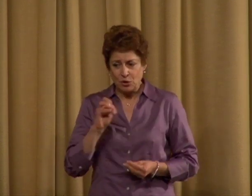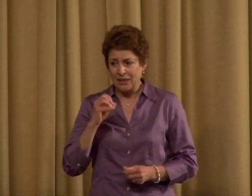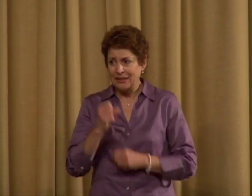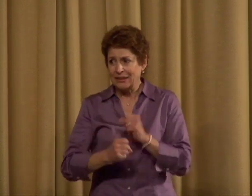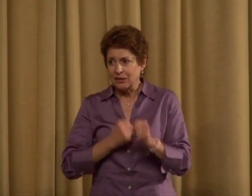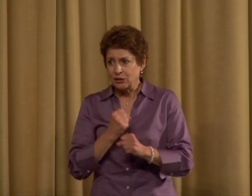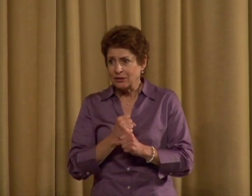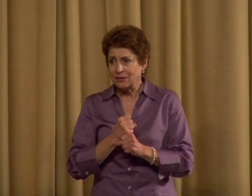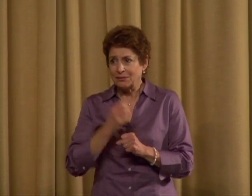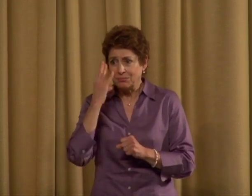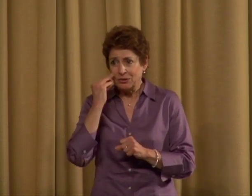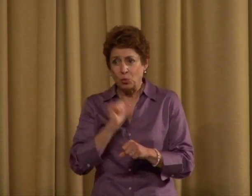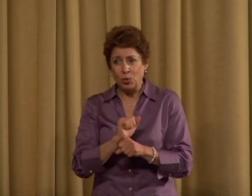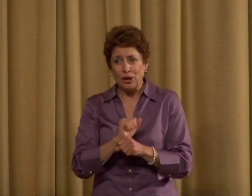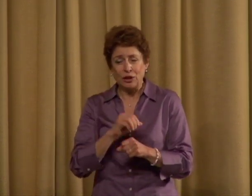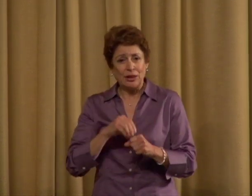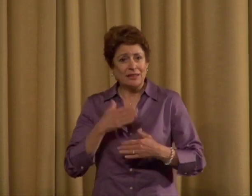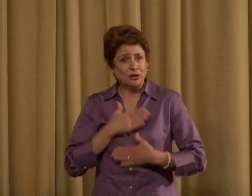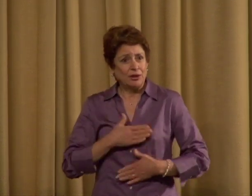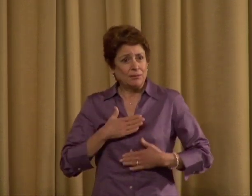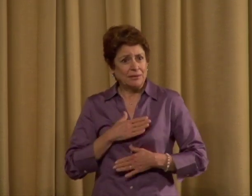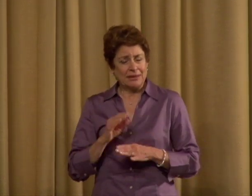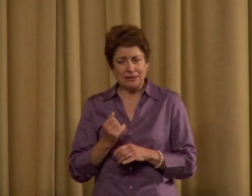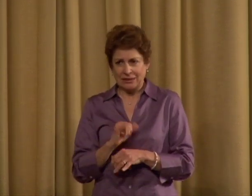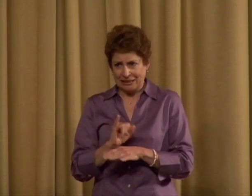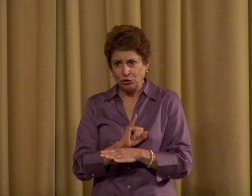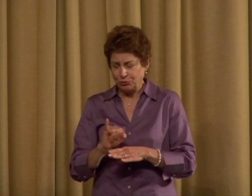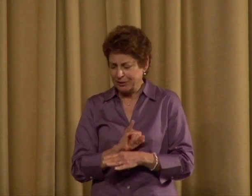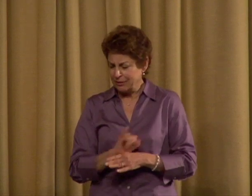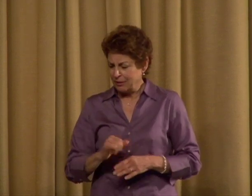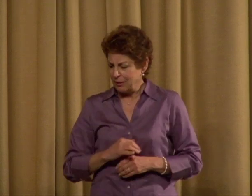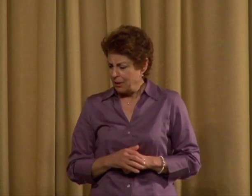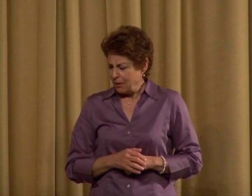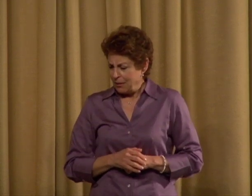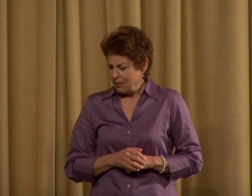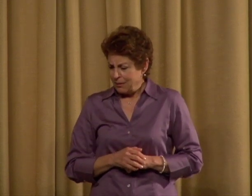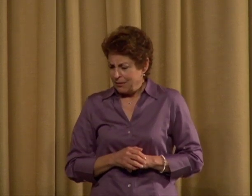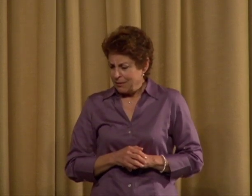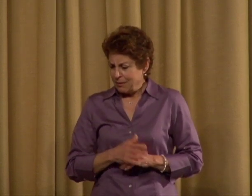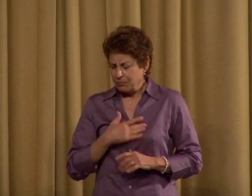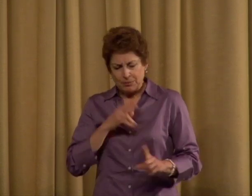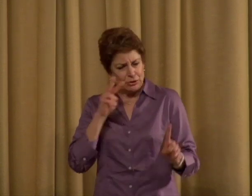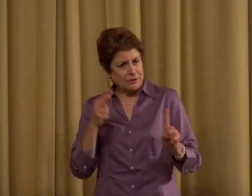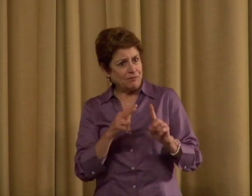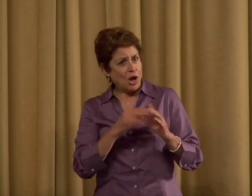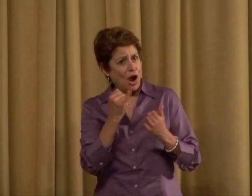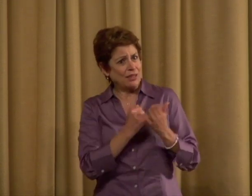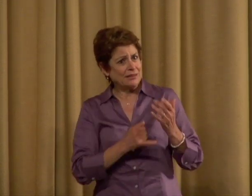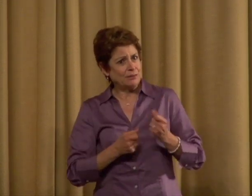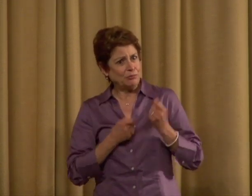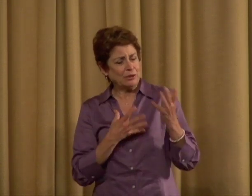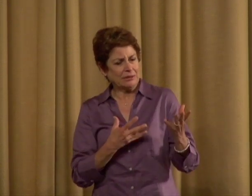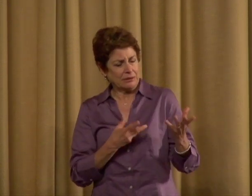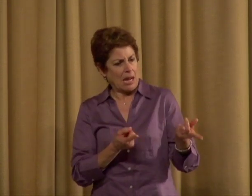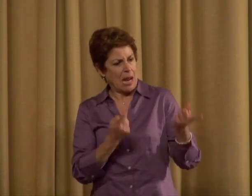Because of my 40 years working and enjoying in the entertainment industry, my perspective of